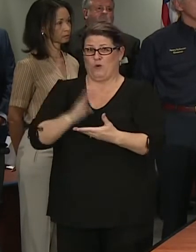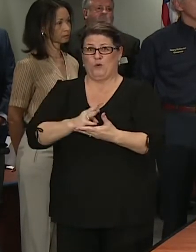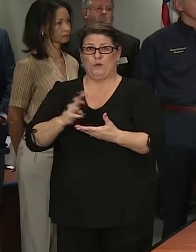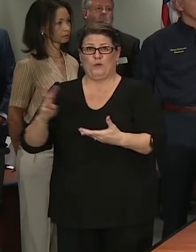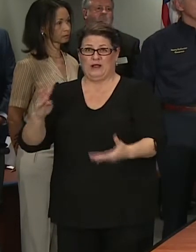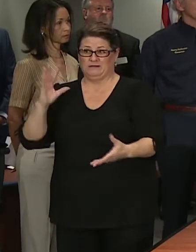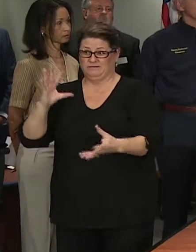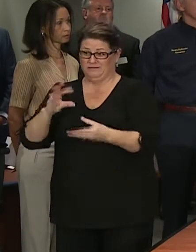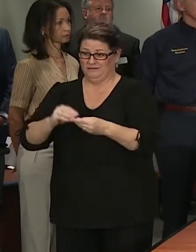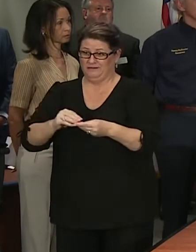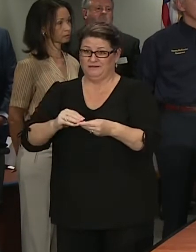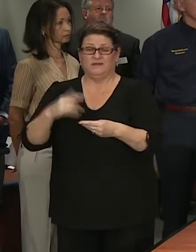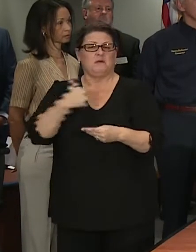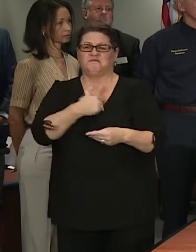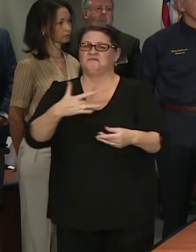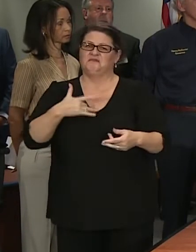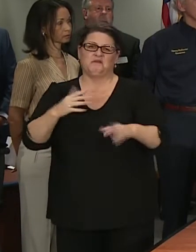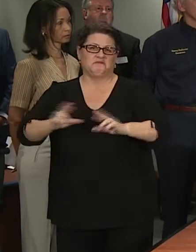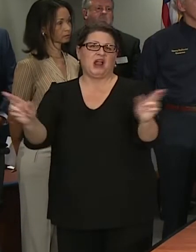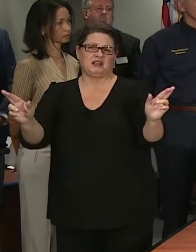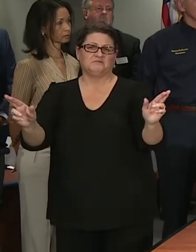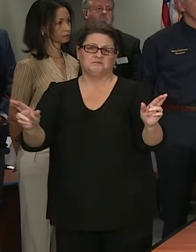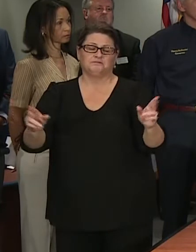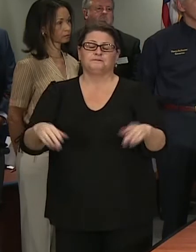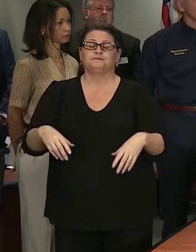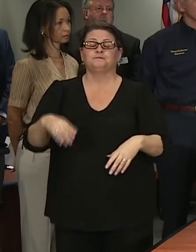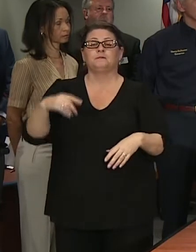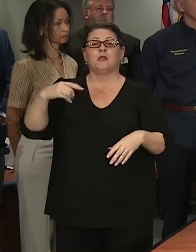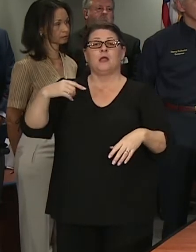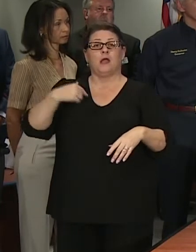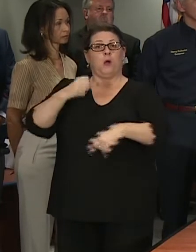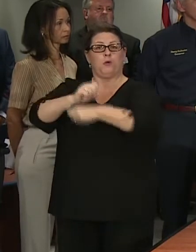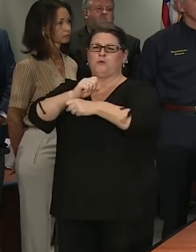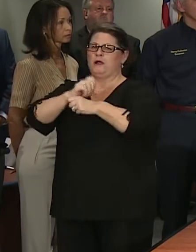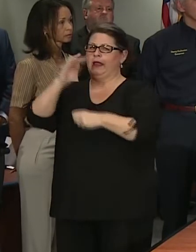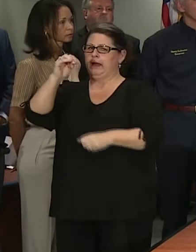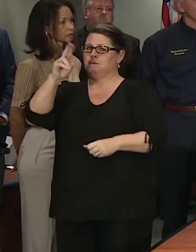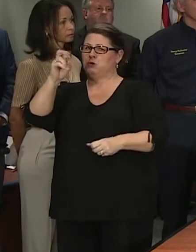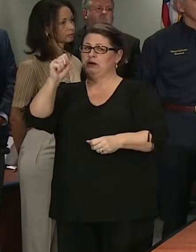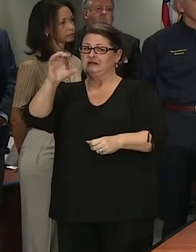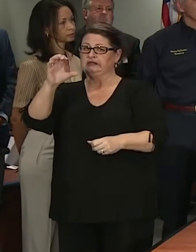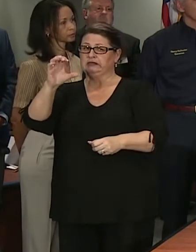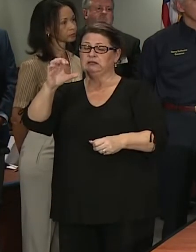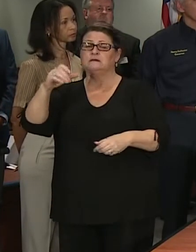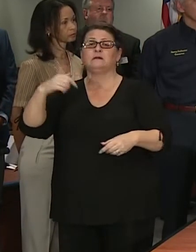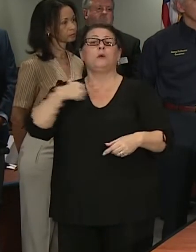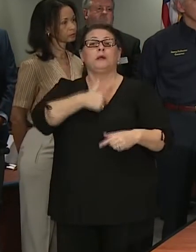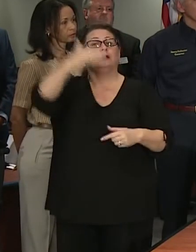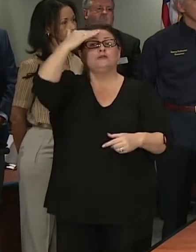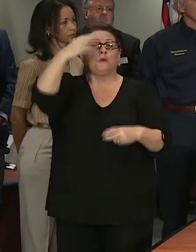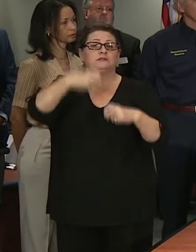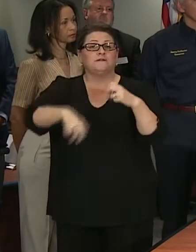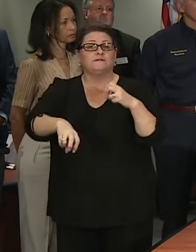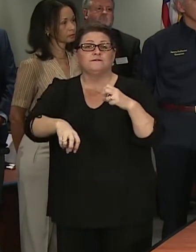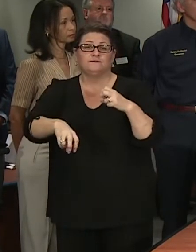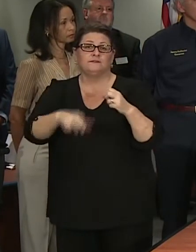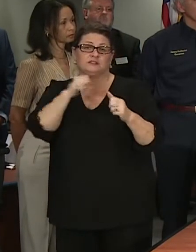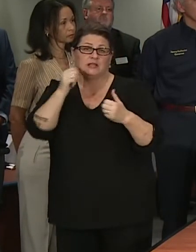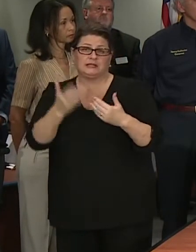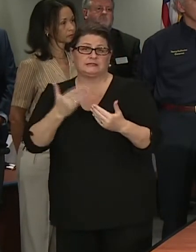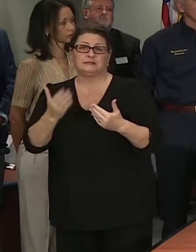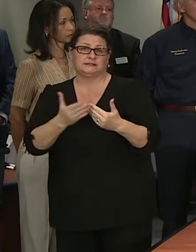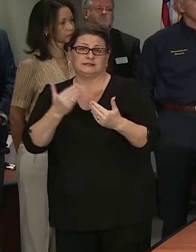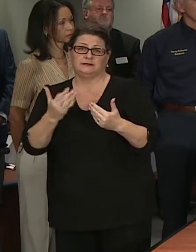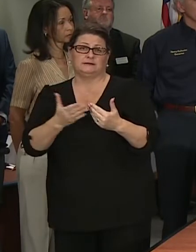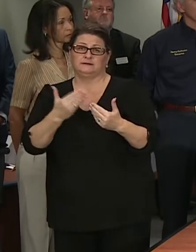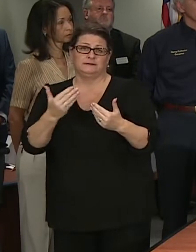confident that we will be ready. On behalf of MUSC, we know this is going to be tough. This is not going to be easy.